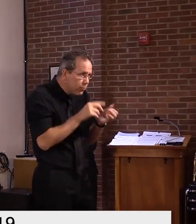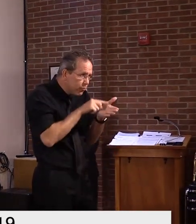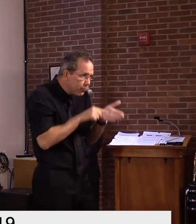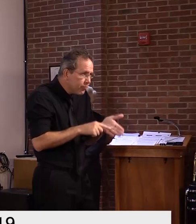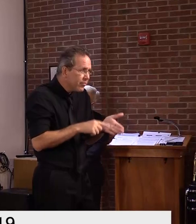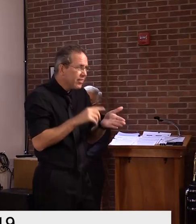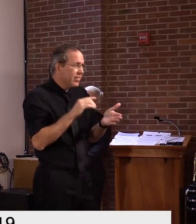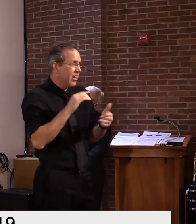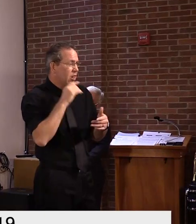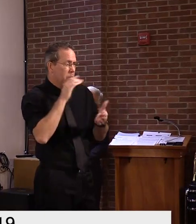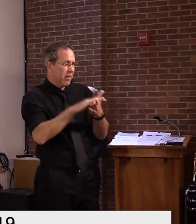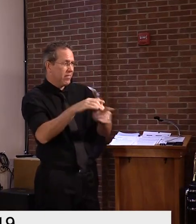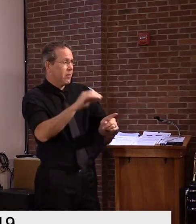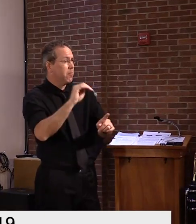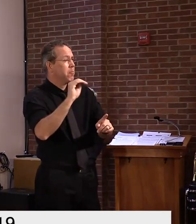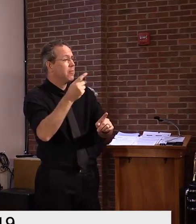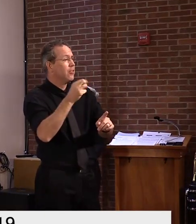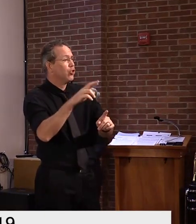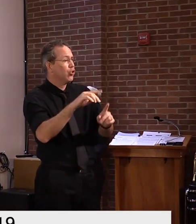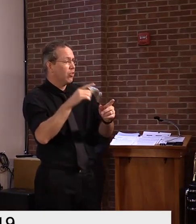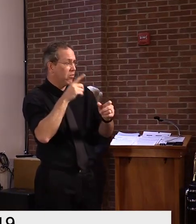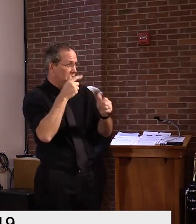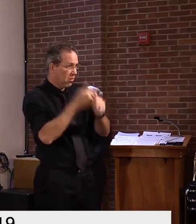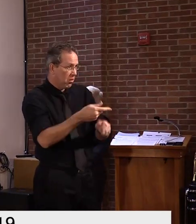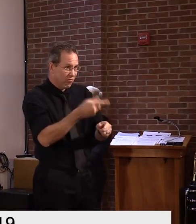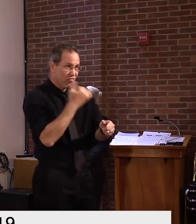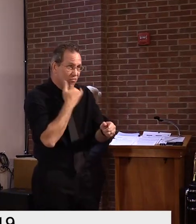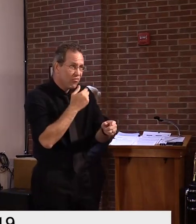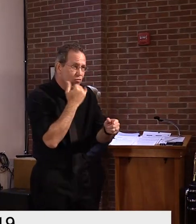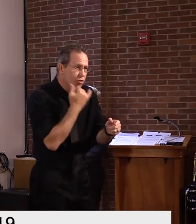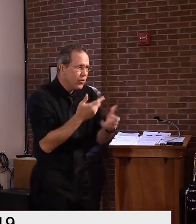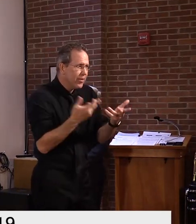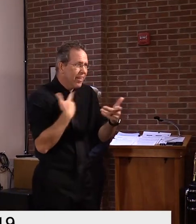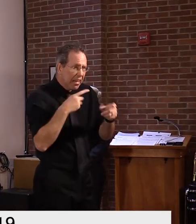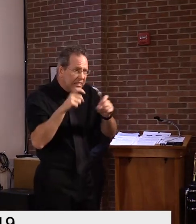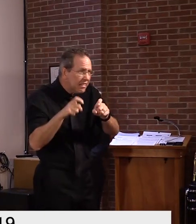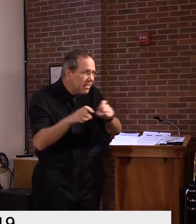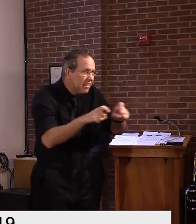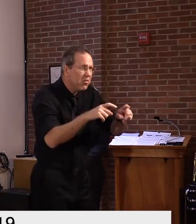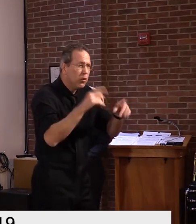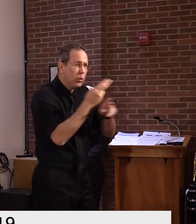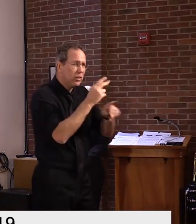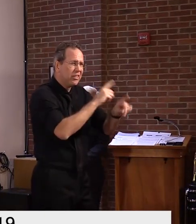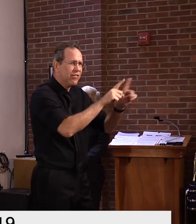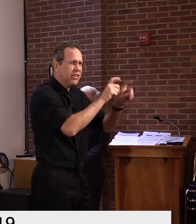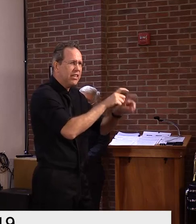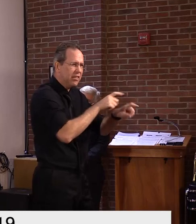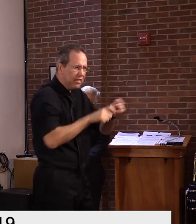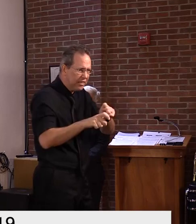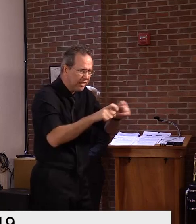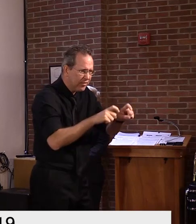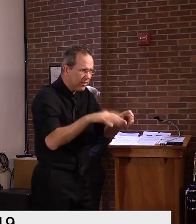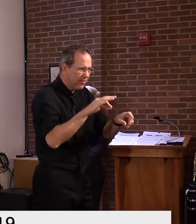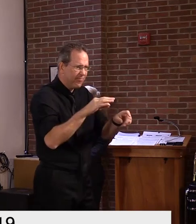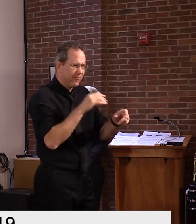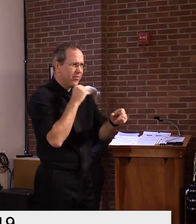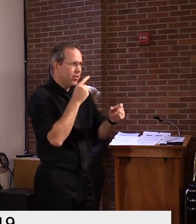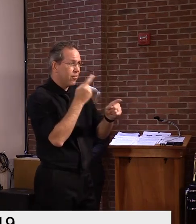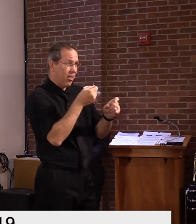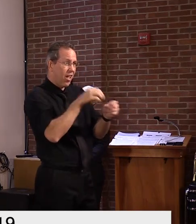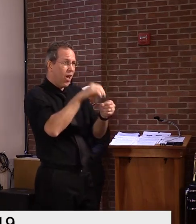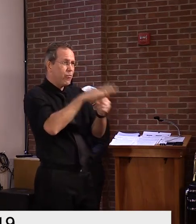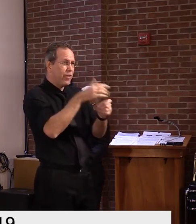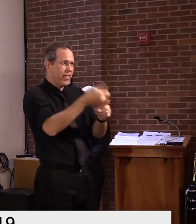that community's surrounding supported that. And events subsequent to that time have not supported